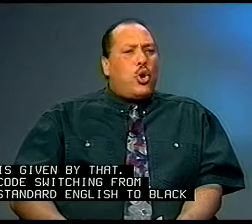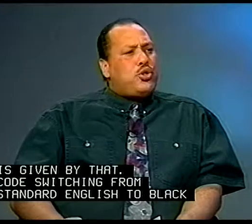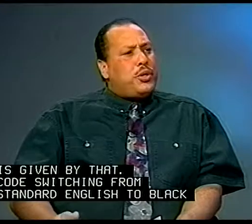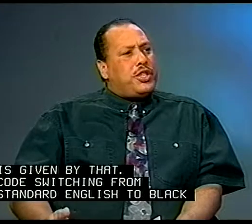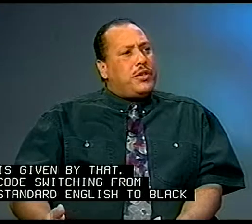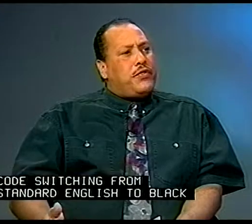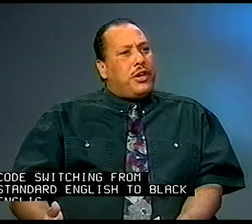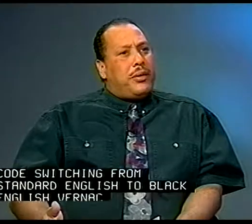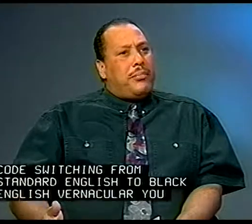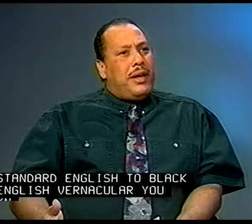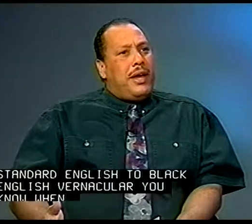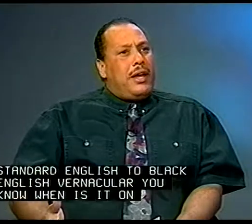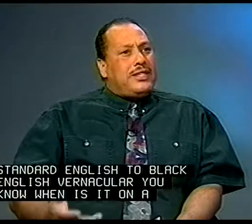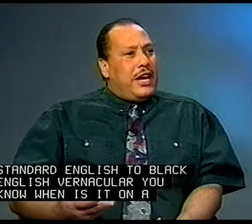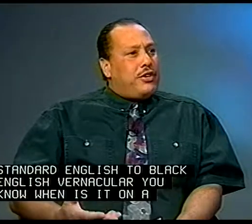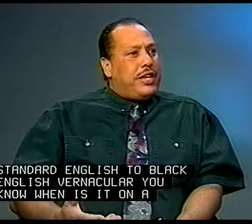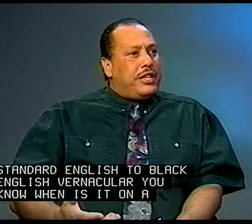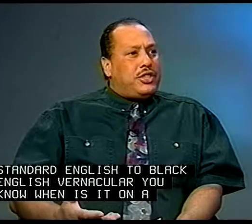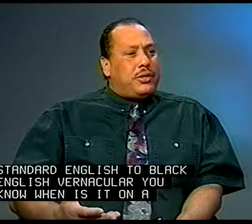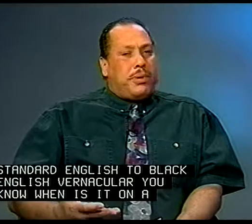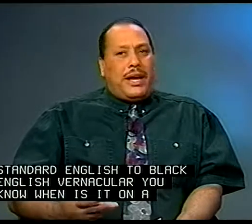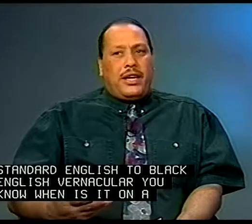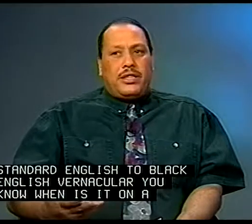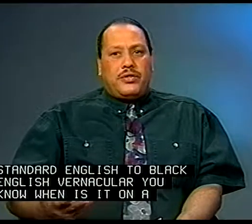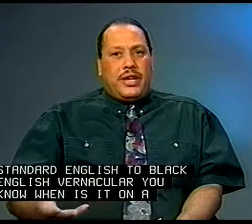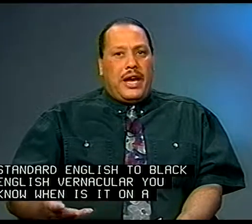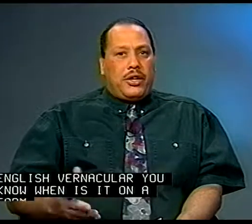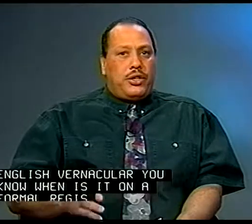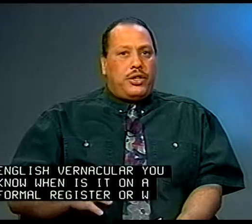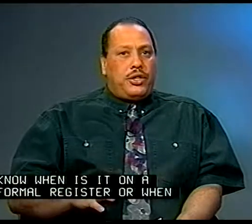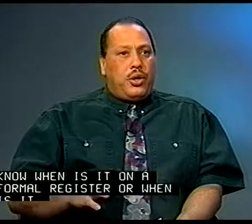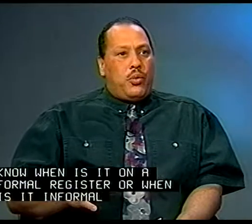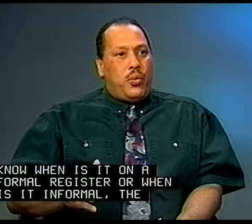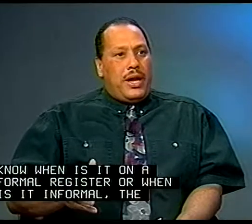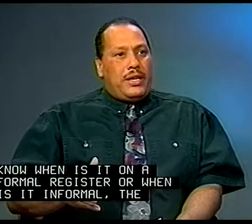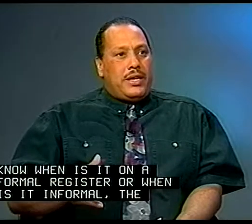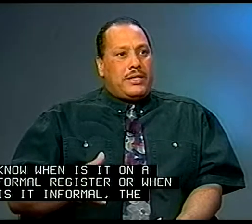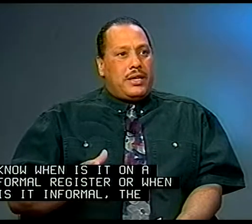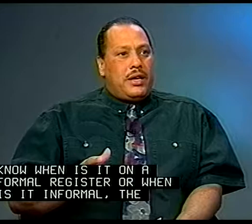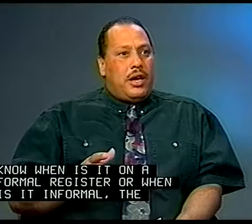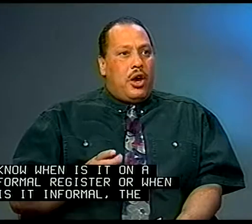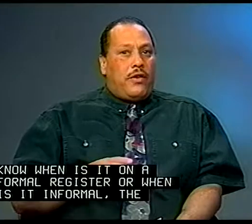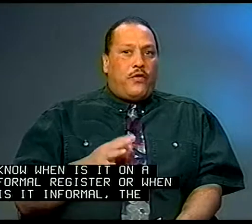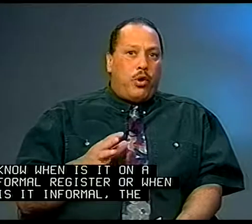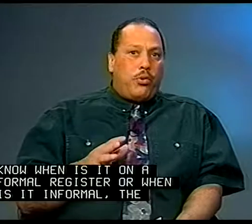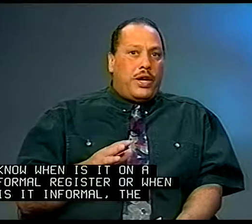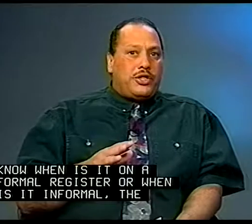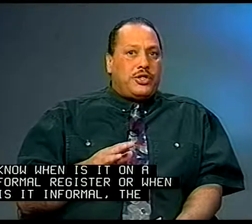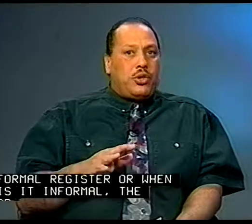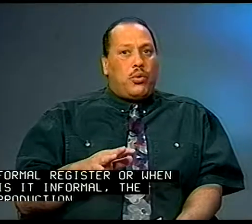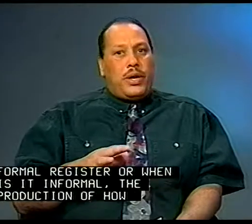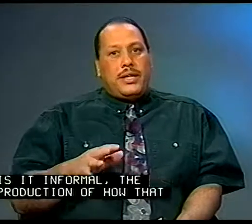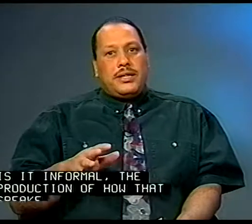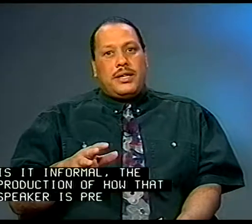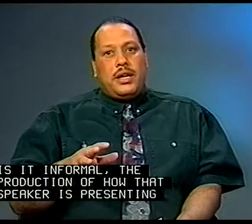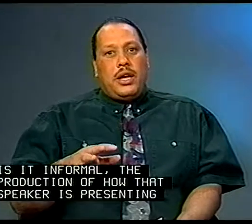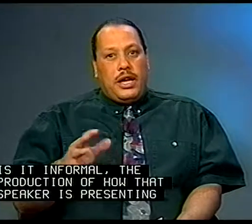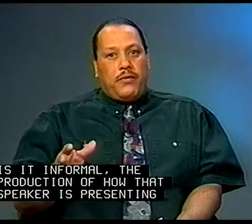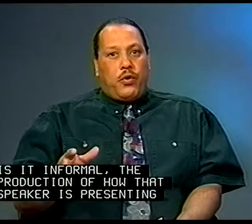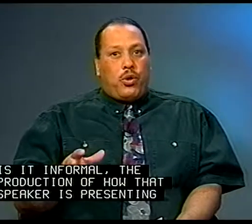Code switching from standard English to Black English vernacular, you know, when is it on a formal register or when is it